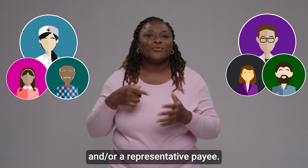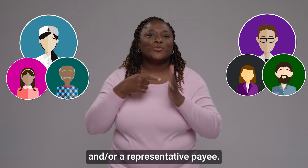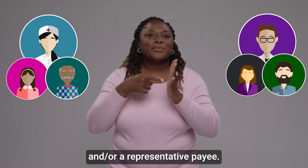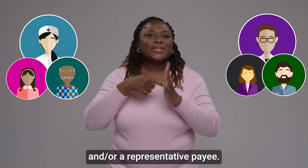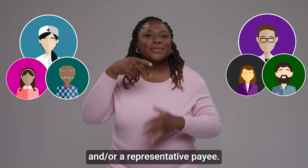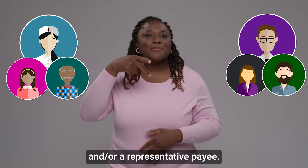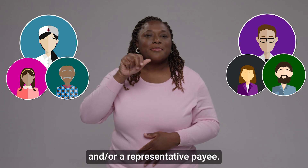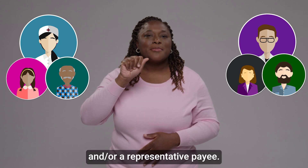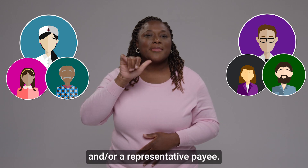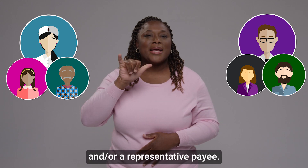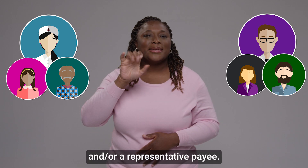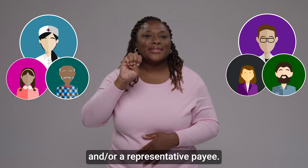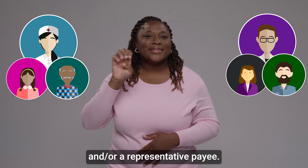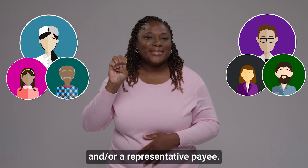and or a representative payee.